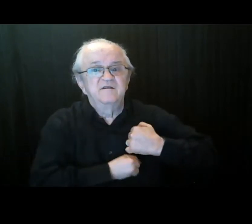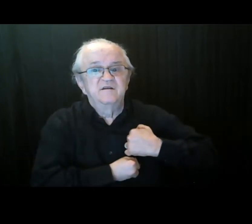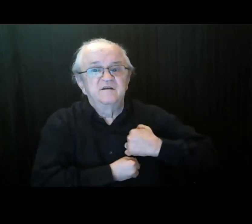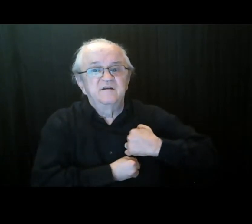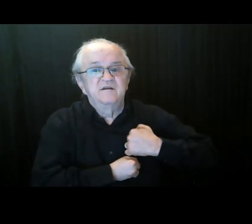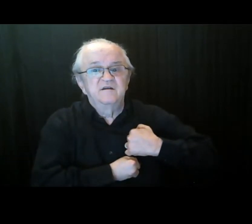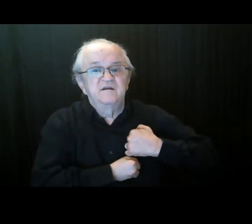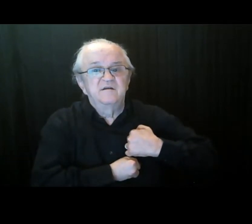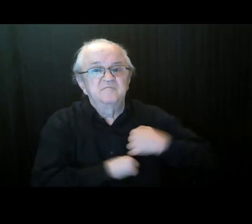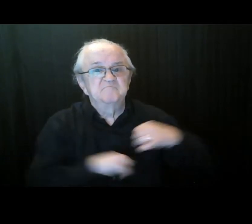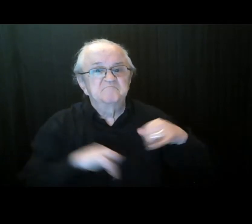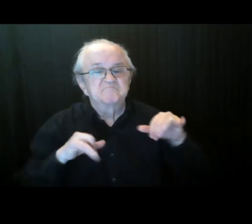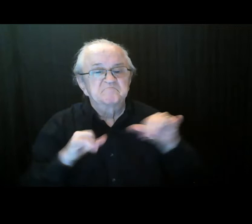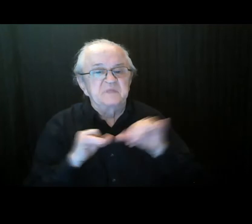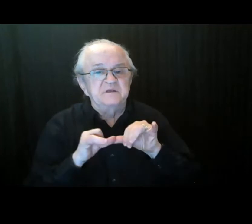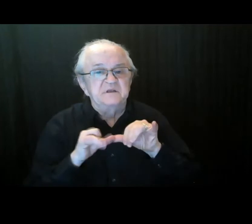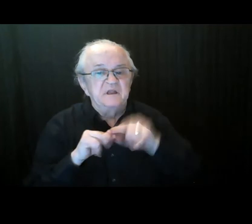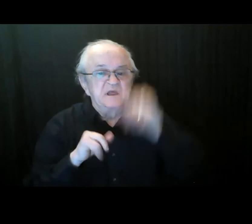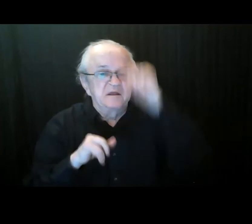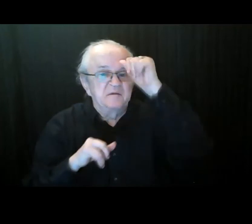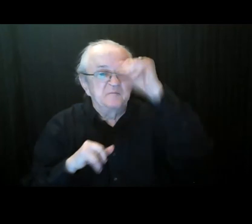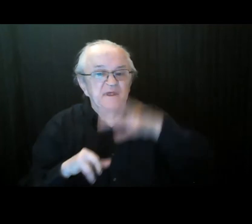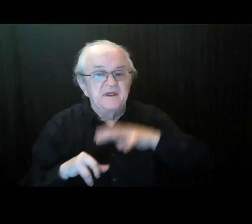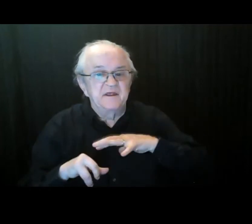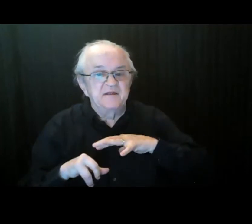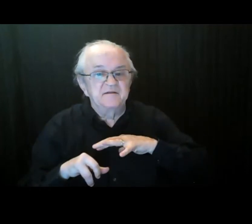Man Size in Marble by Edith Nesbit.